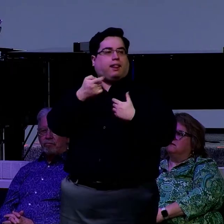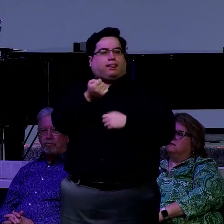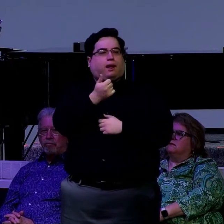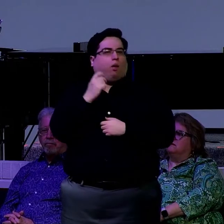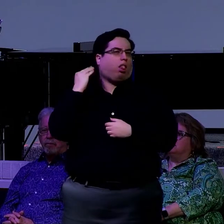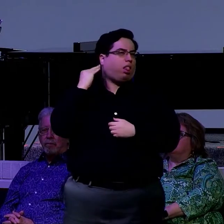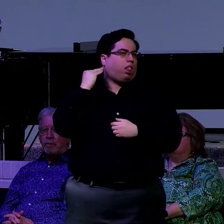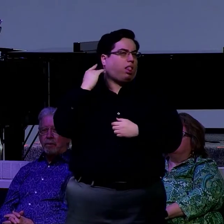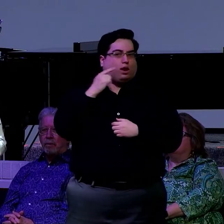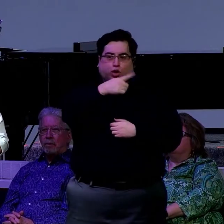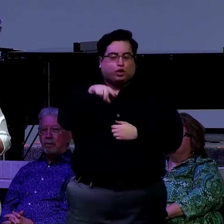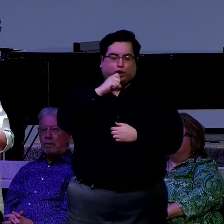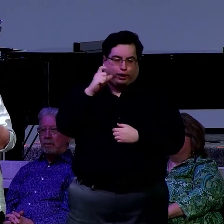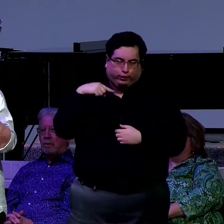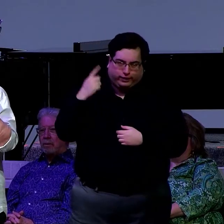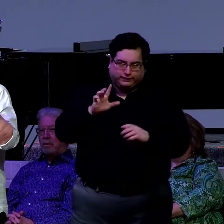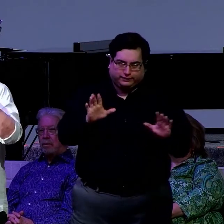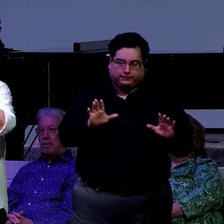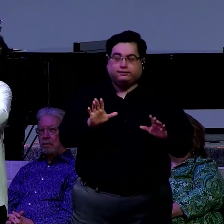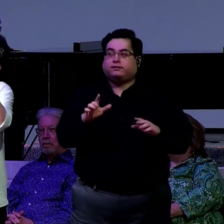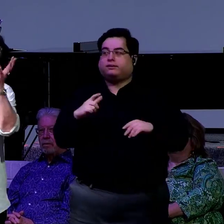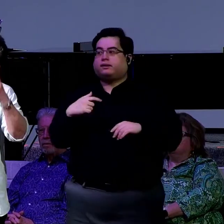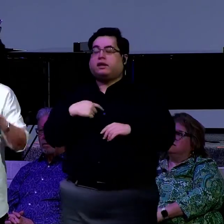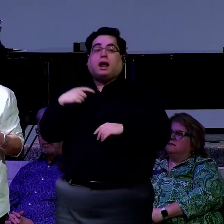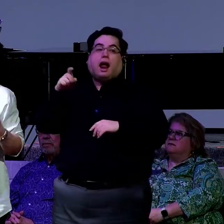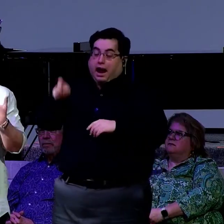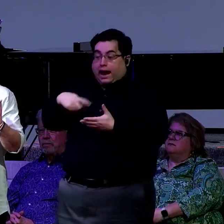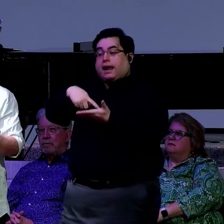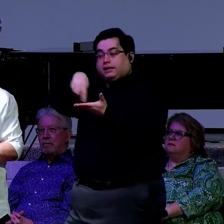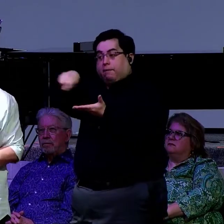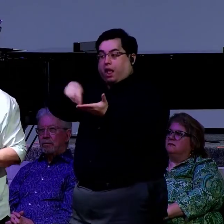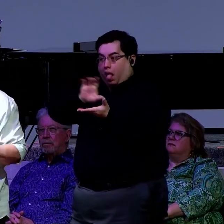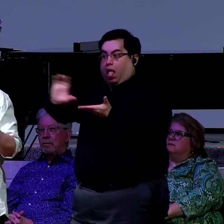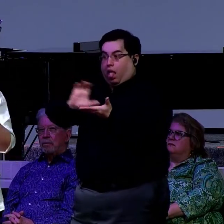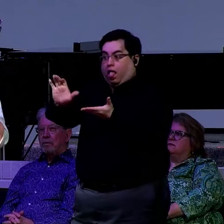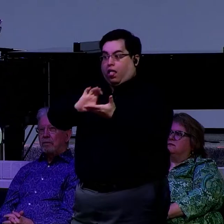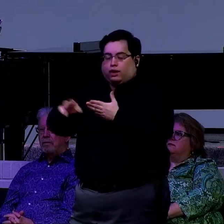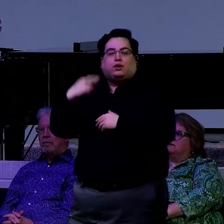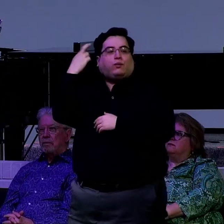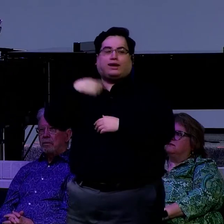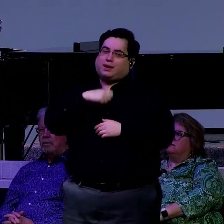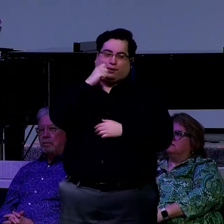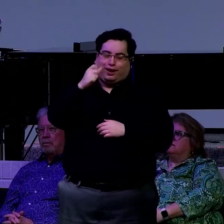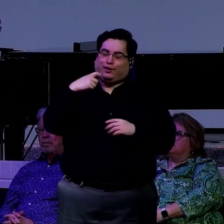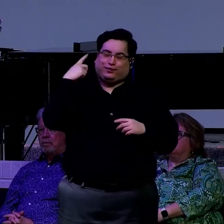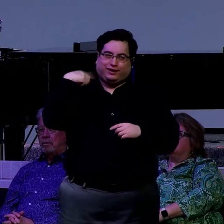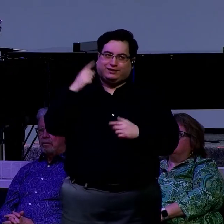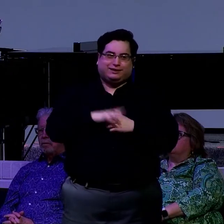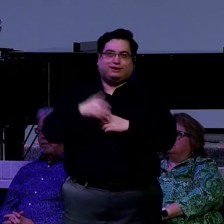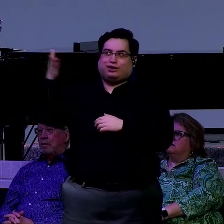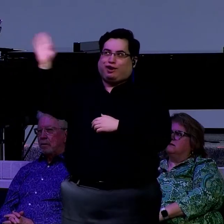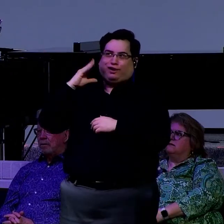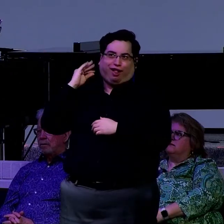crazy. I had to pay thousands of dollars to find that out. I'm not crazy. It's God talking to